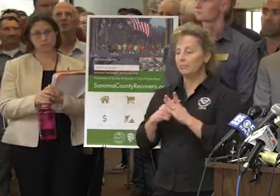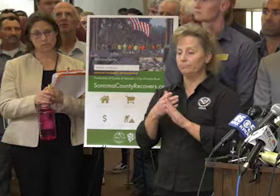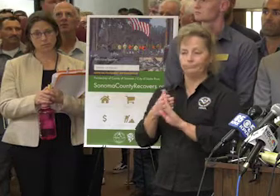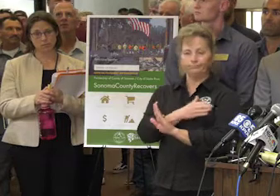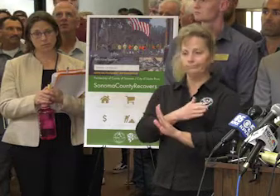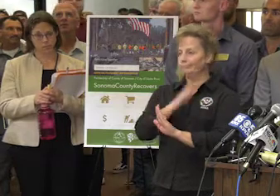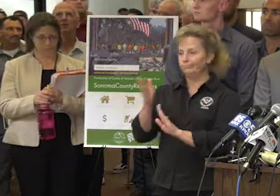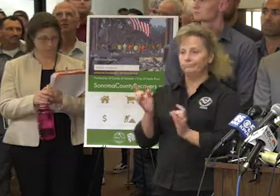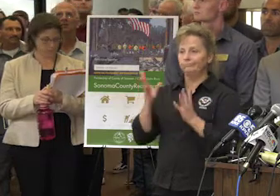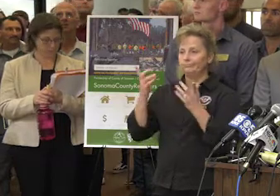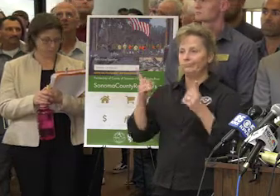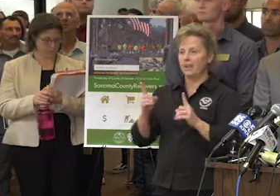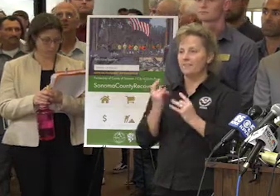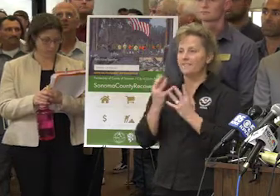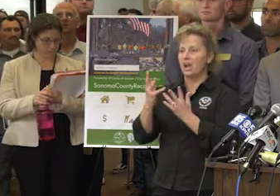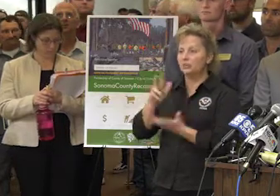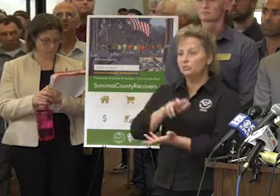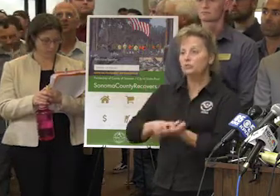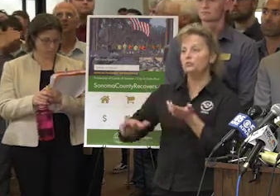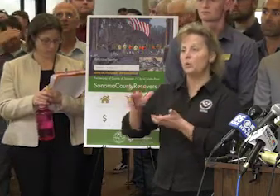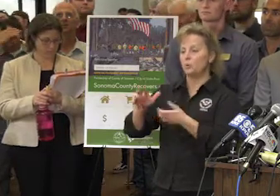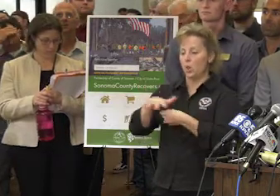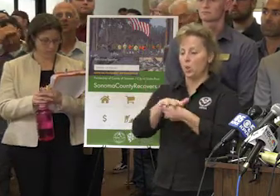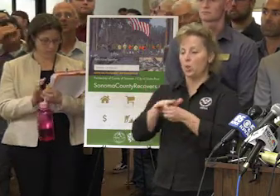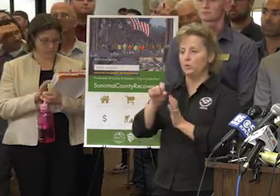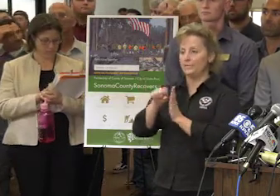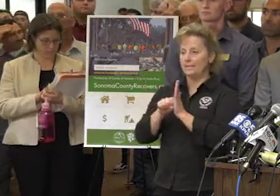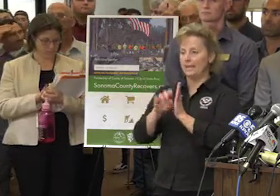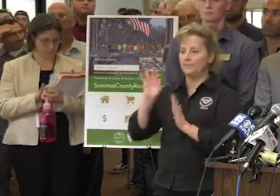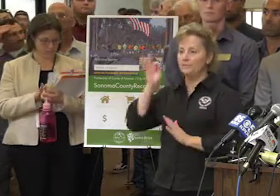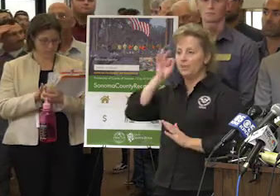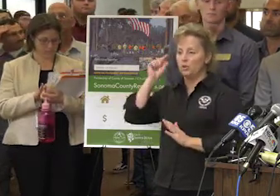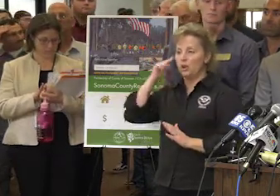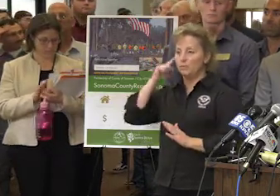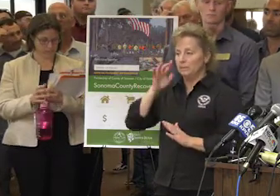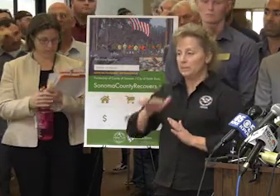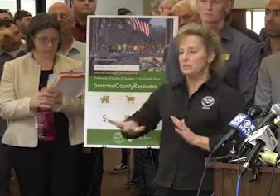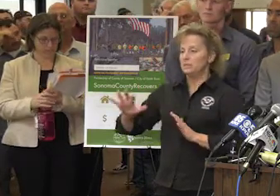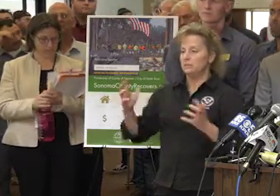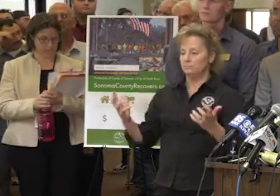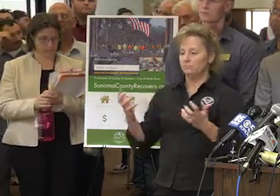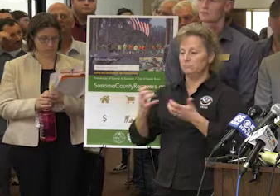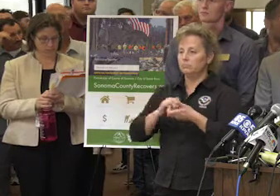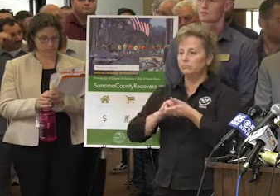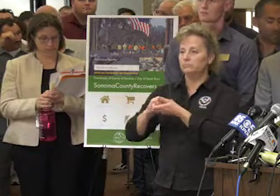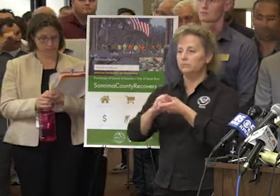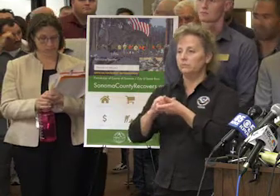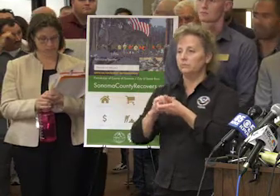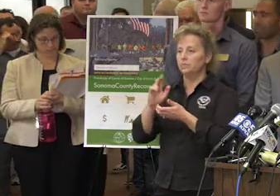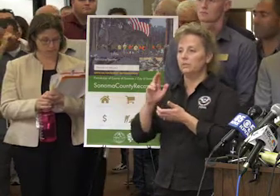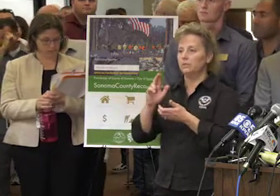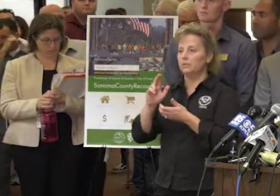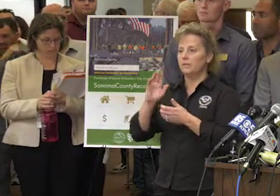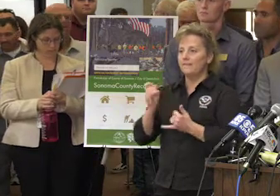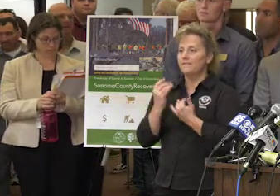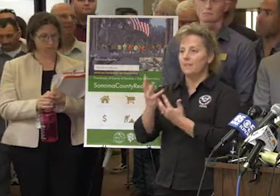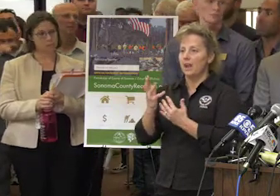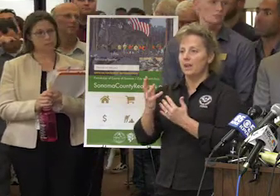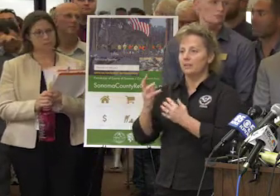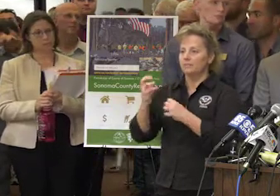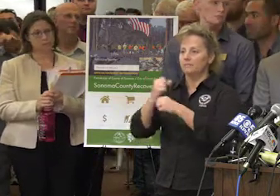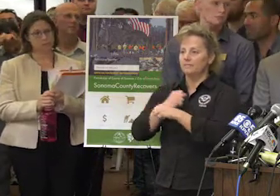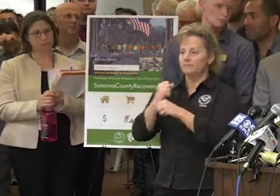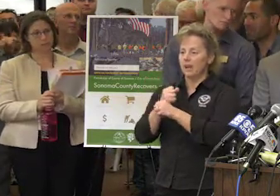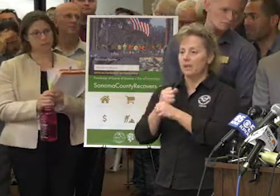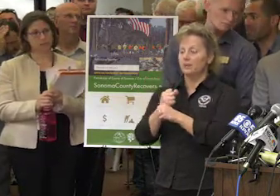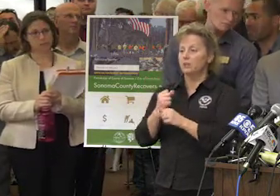unprecedented firestorm, local, state, and federal governments have been unified on the firefight. The North